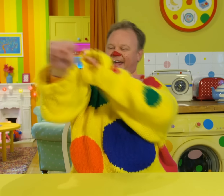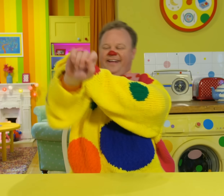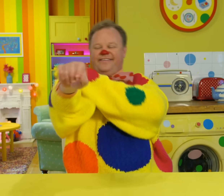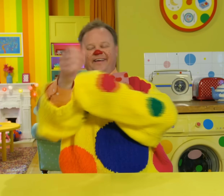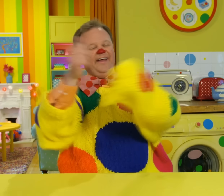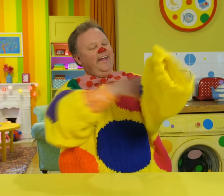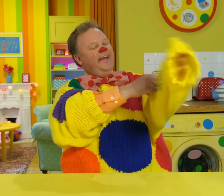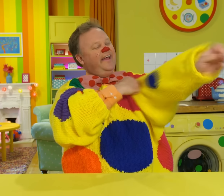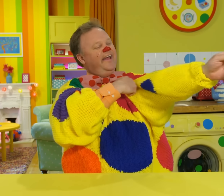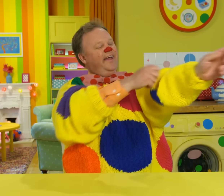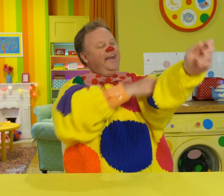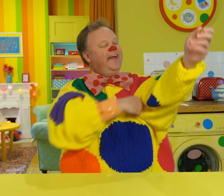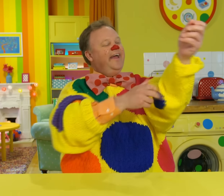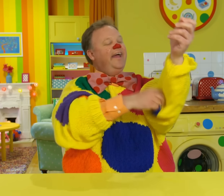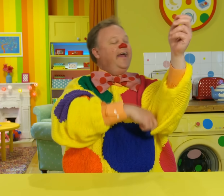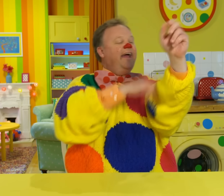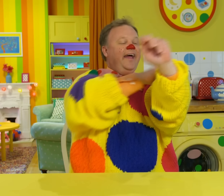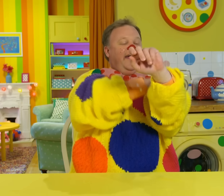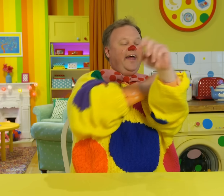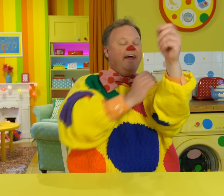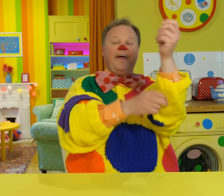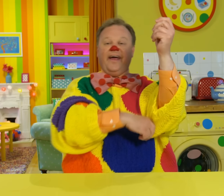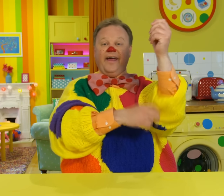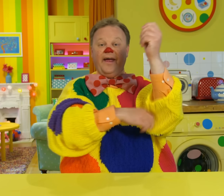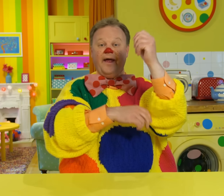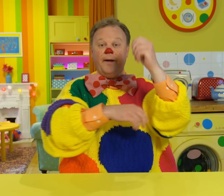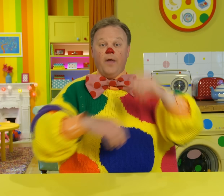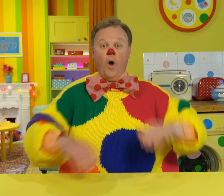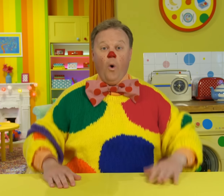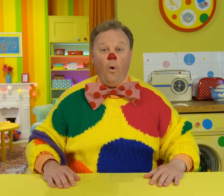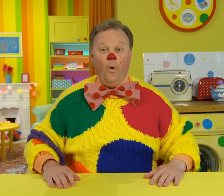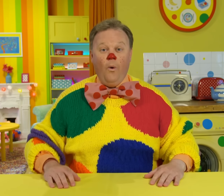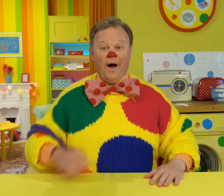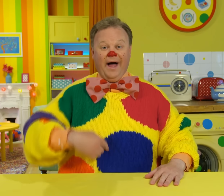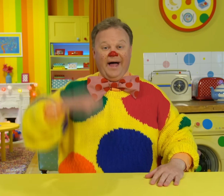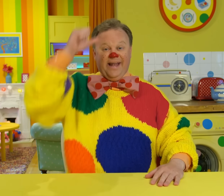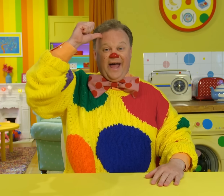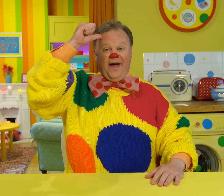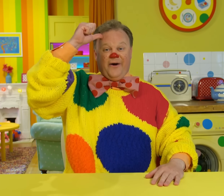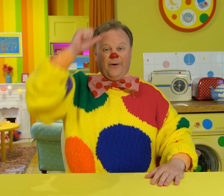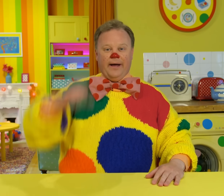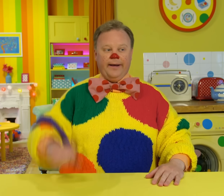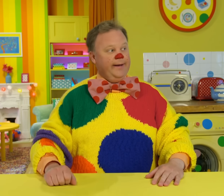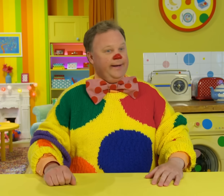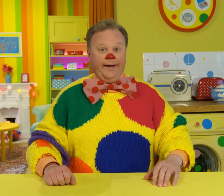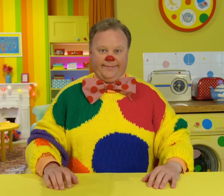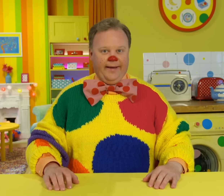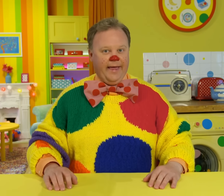Yes. Your spotty jumper will look great at the fashion show. Oh, I know. I tell you